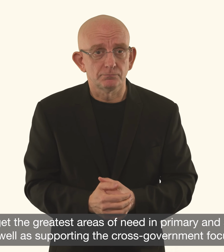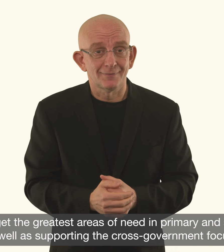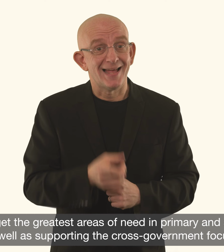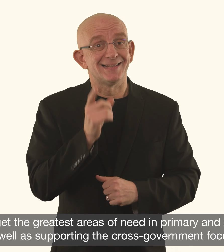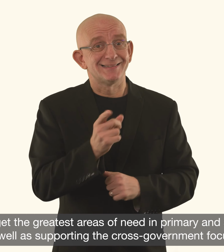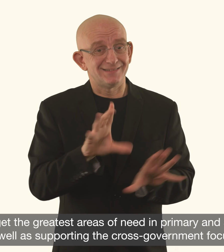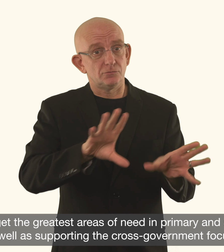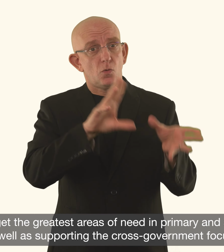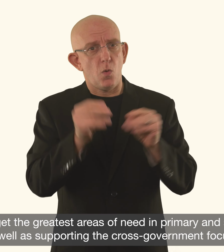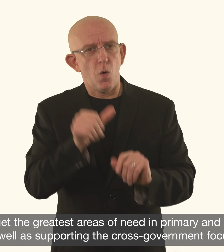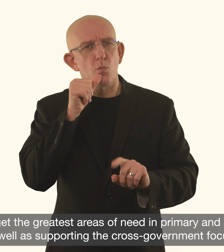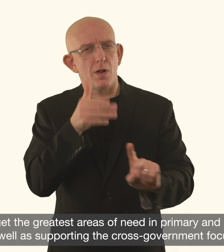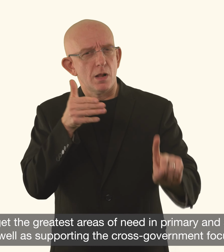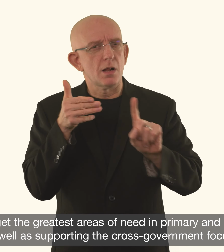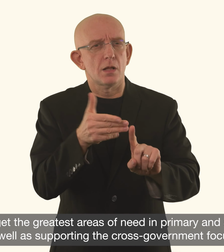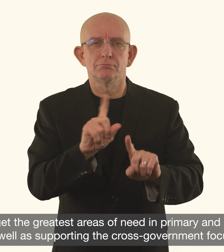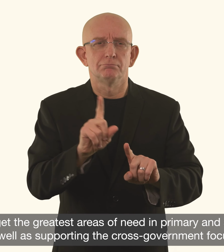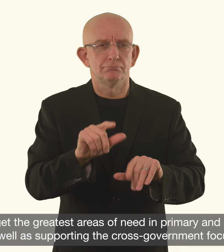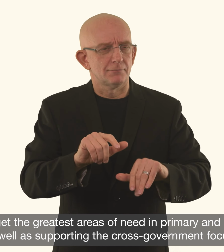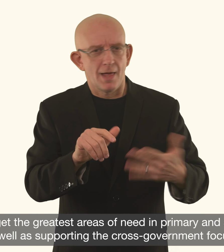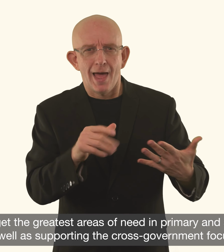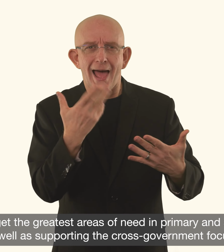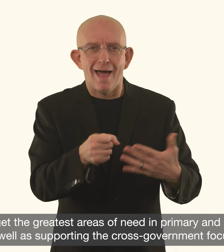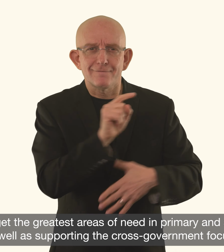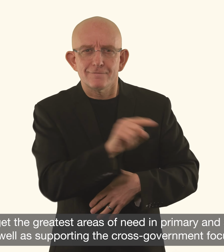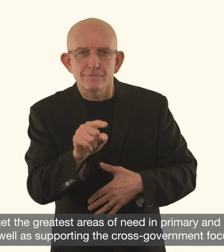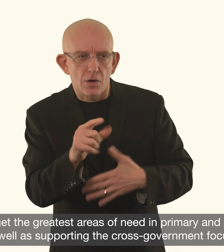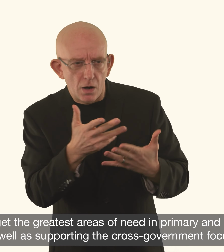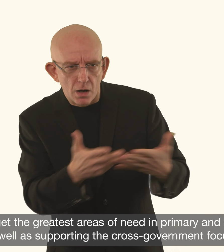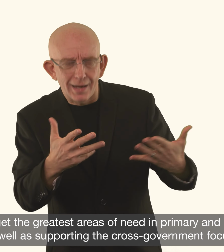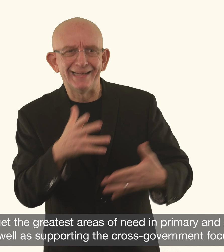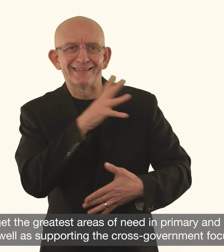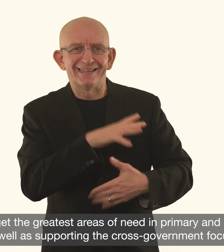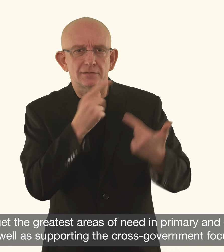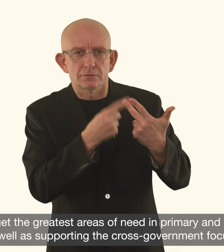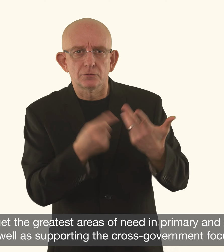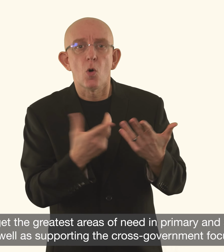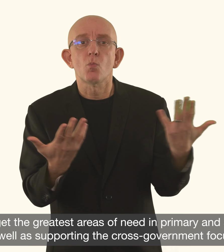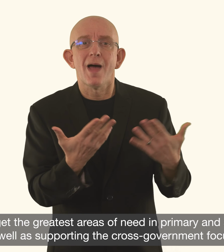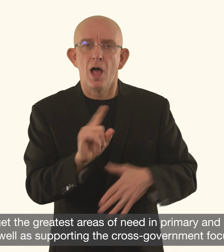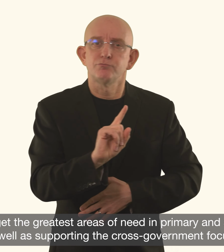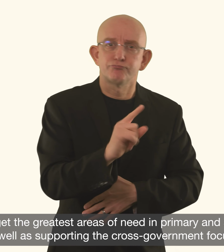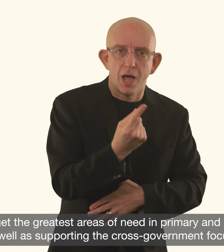This will target the greatest areas of need in primary and secondary, as well as supporting the cross-government focus.